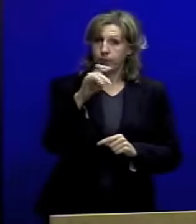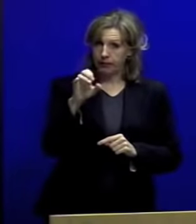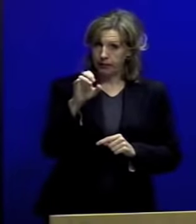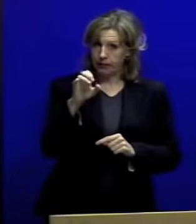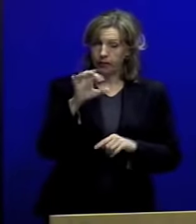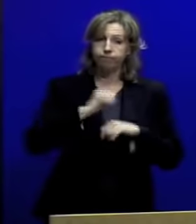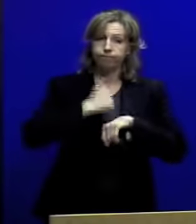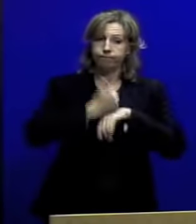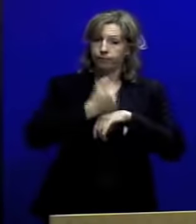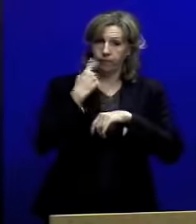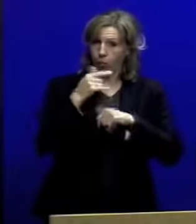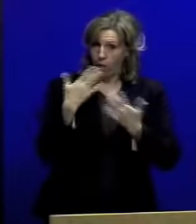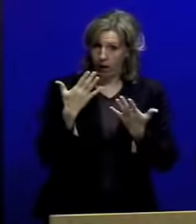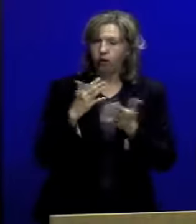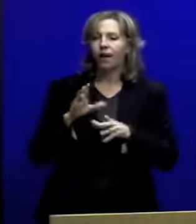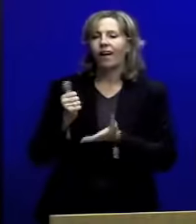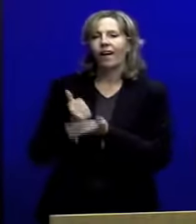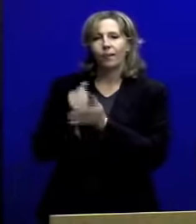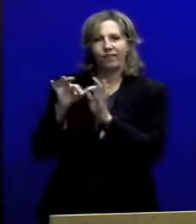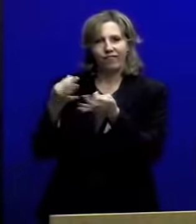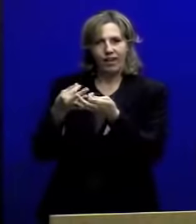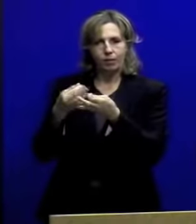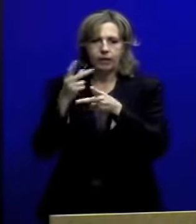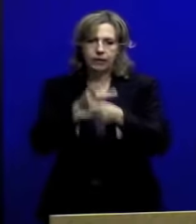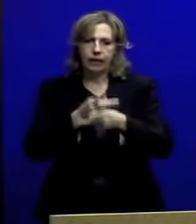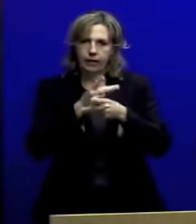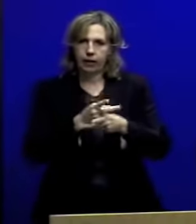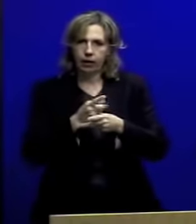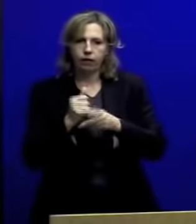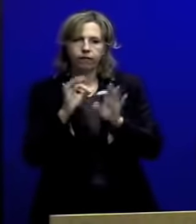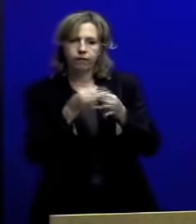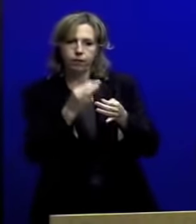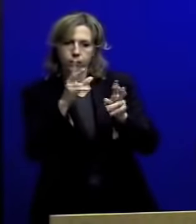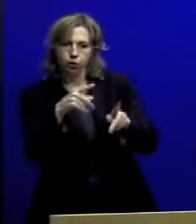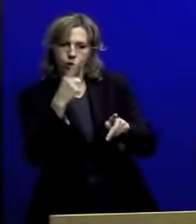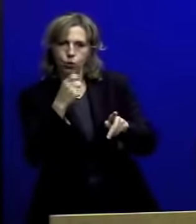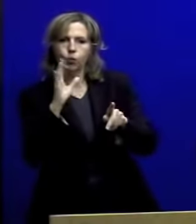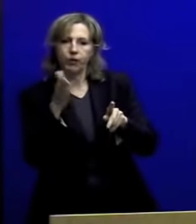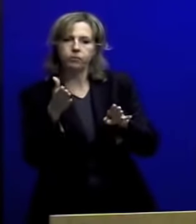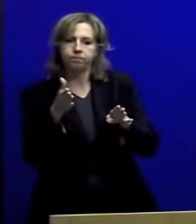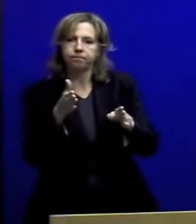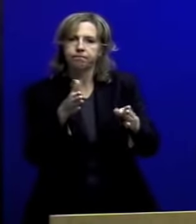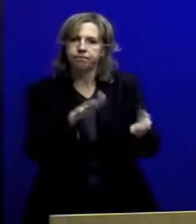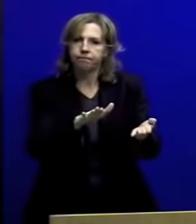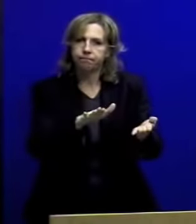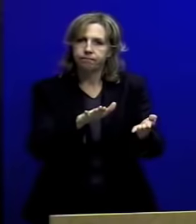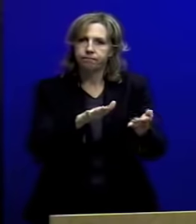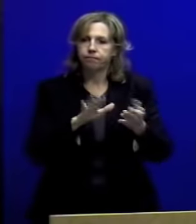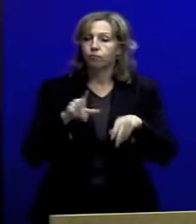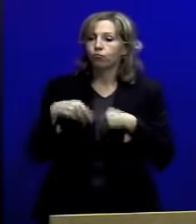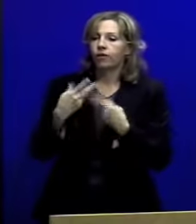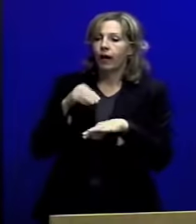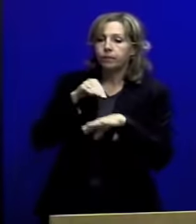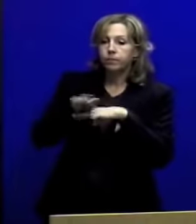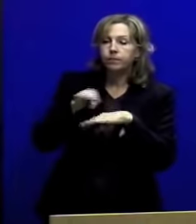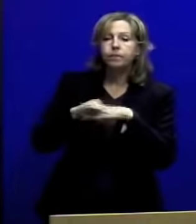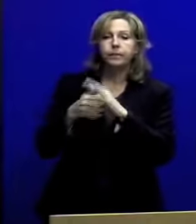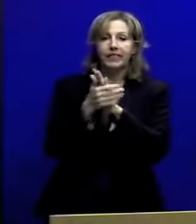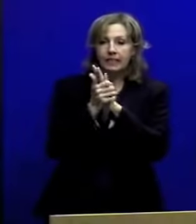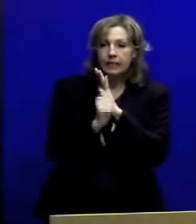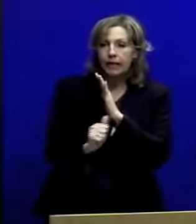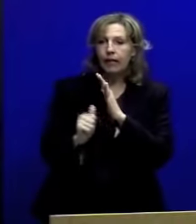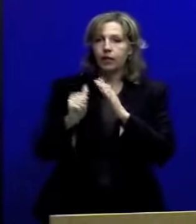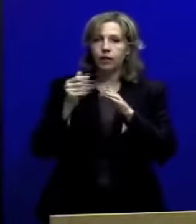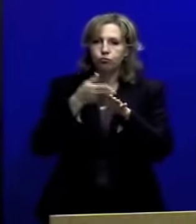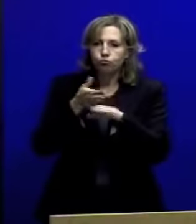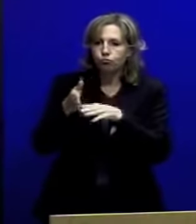those they love with information and skill and professional help. And